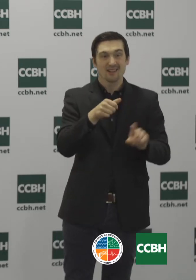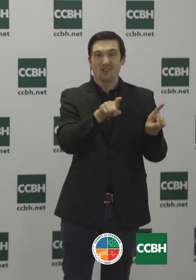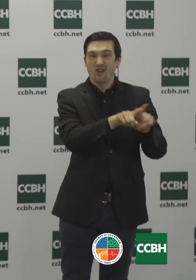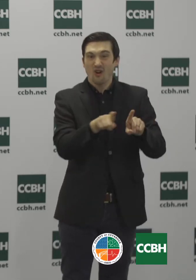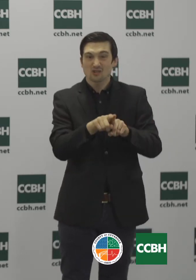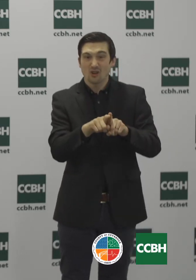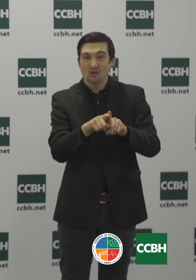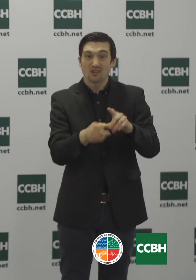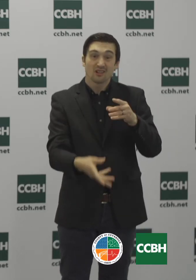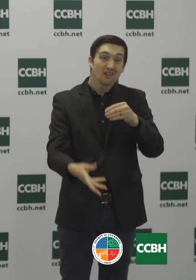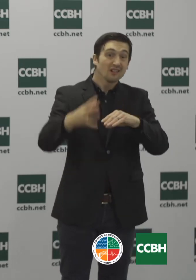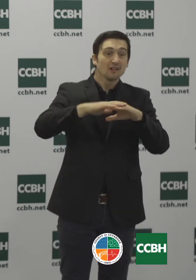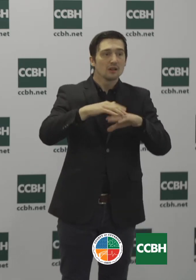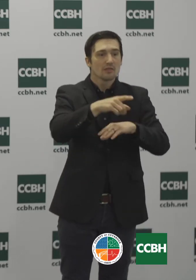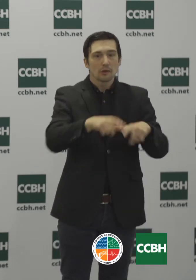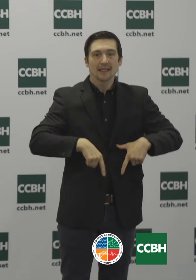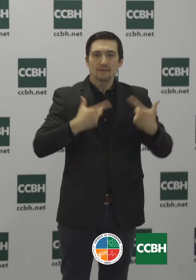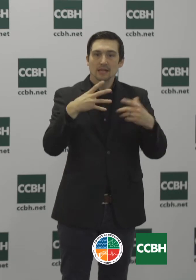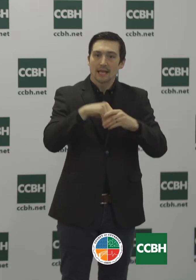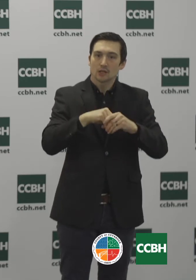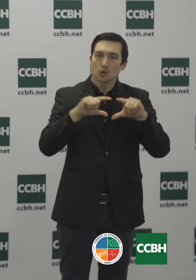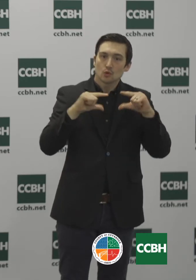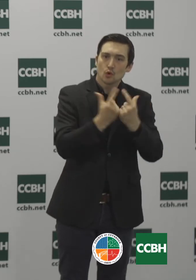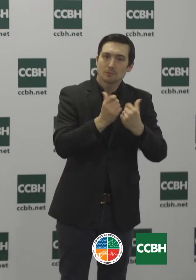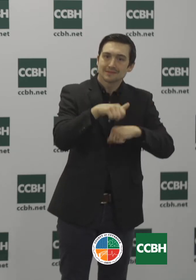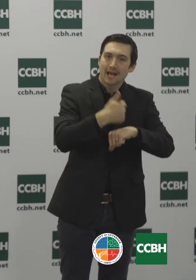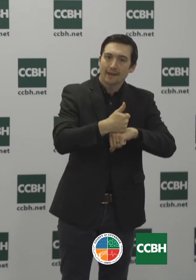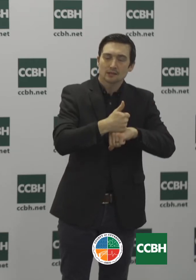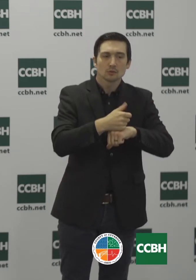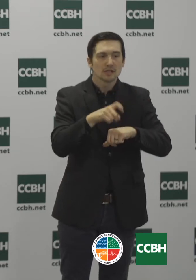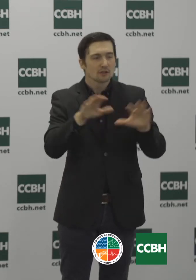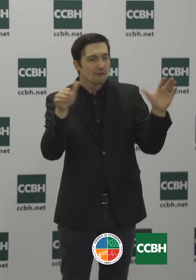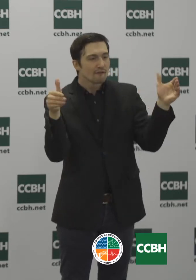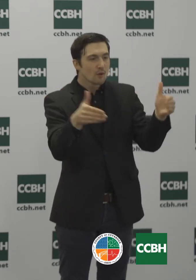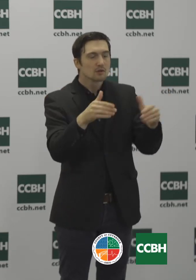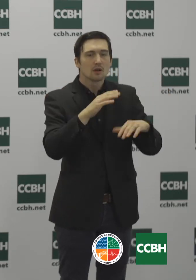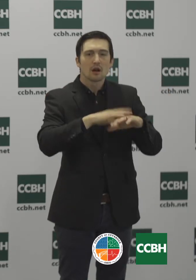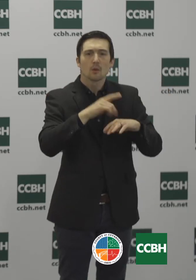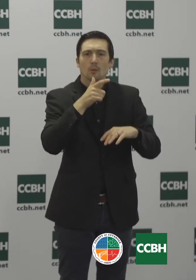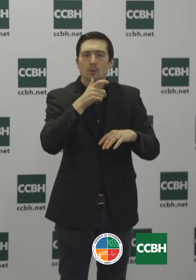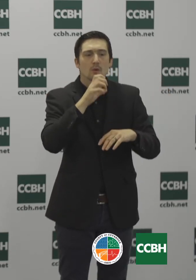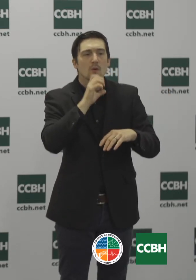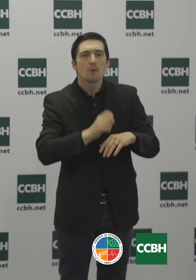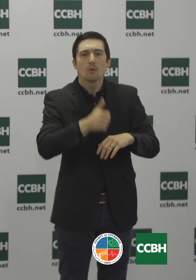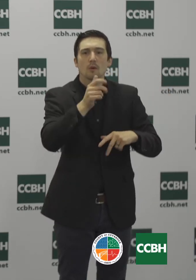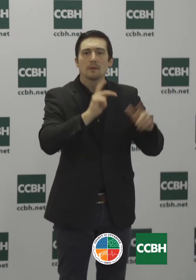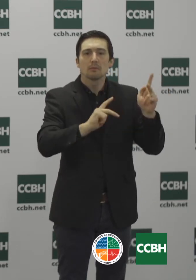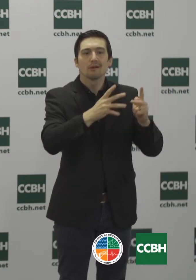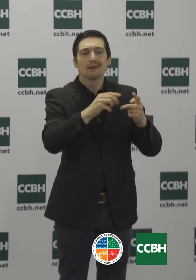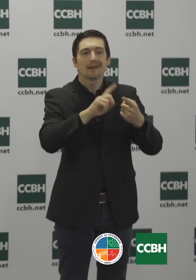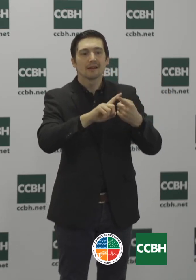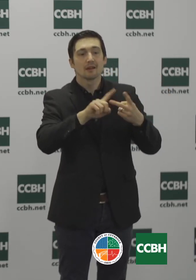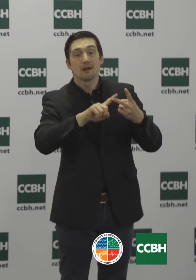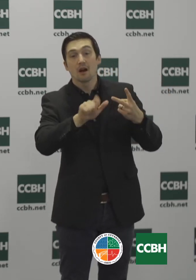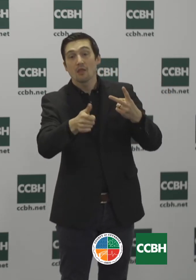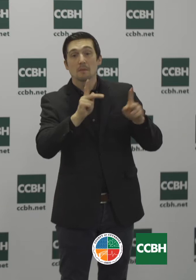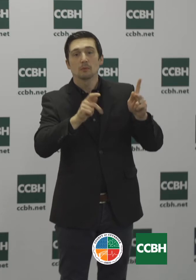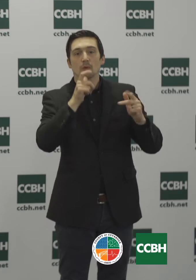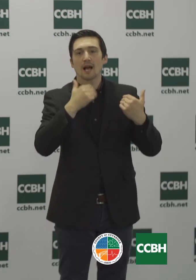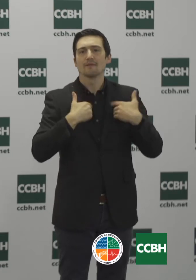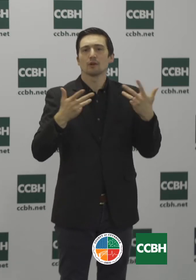settings. We want to make sure that we are focusing on the elderly and those with underlying health conditions.